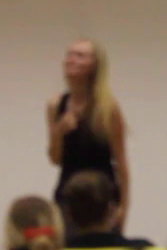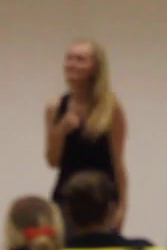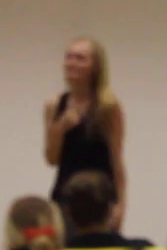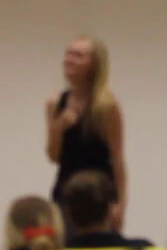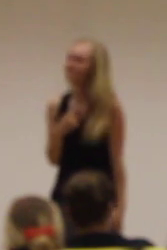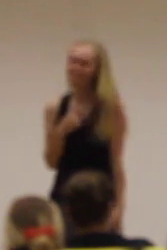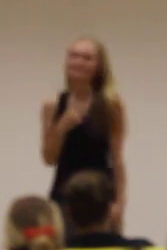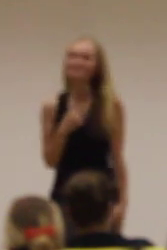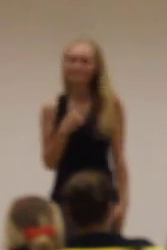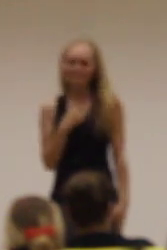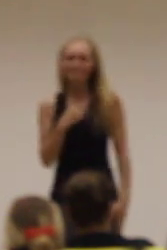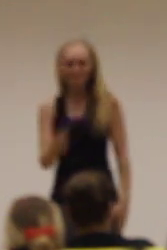love of the daughter